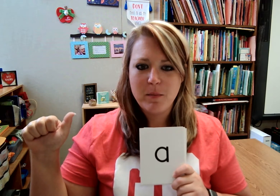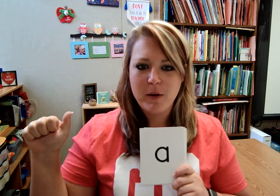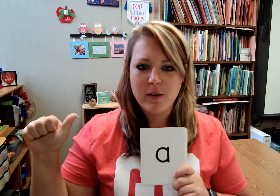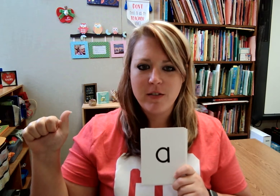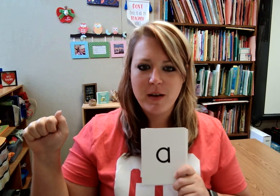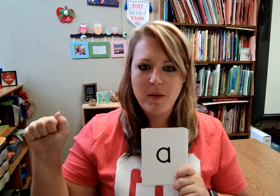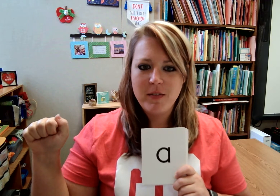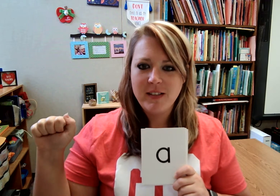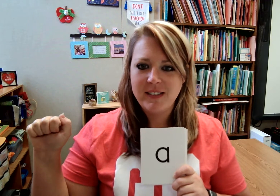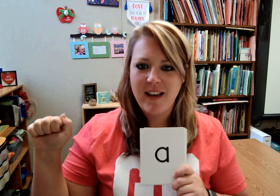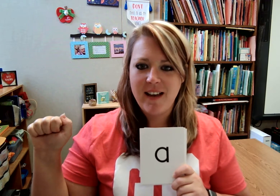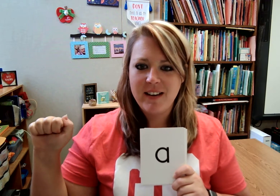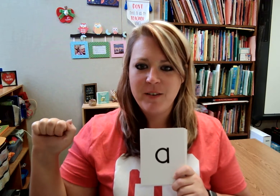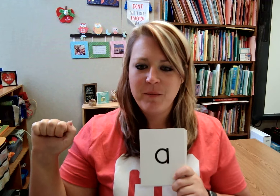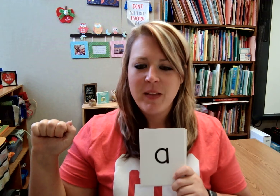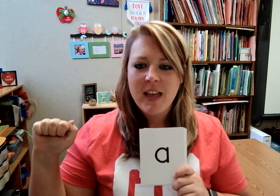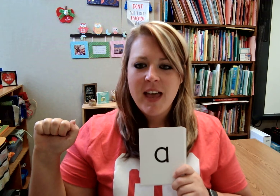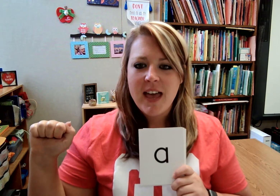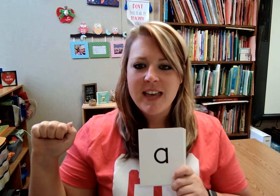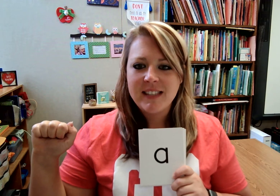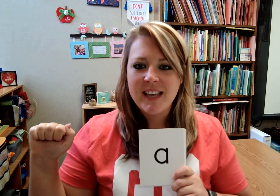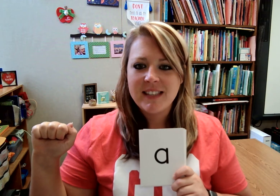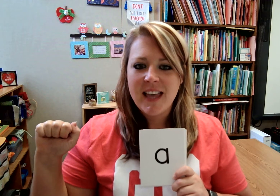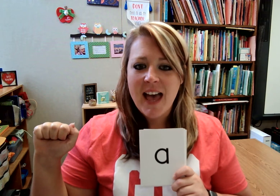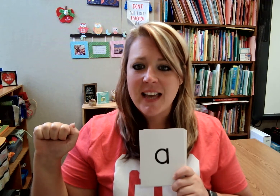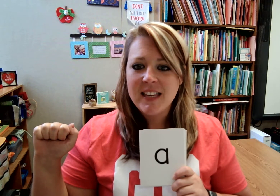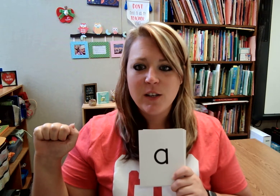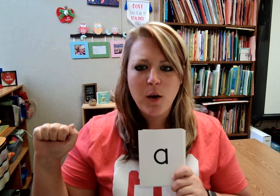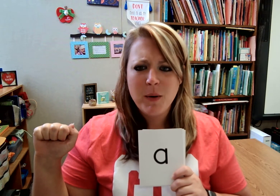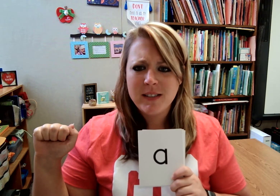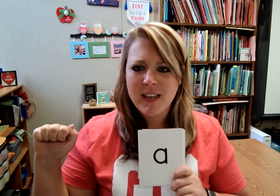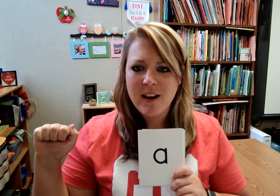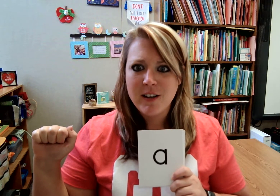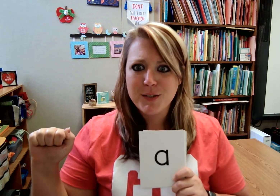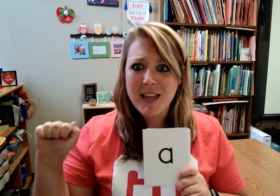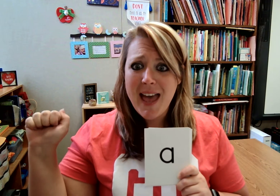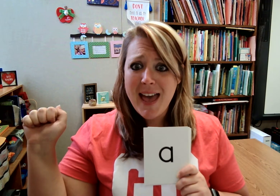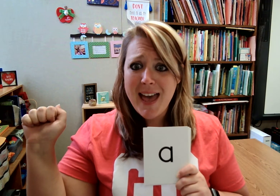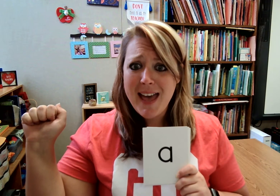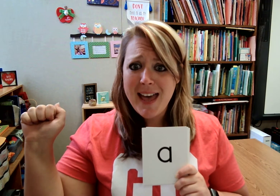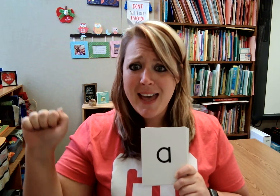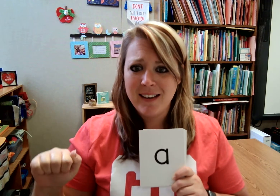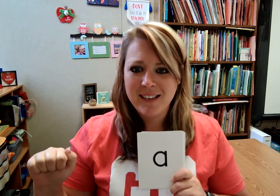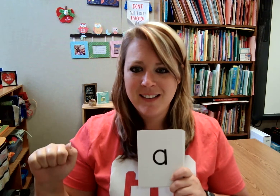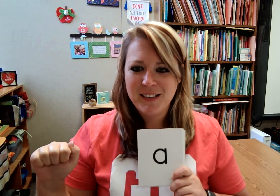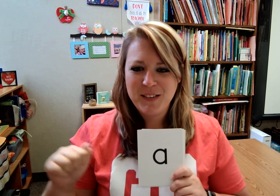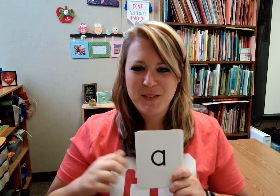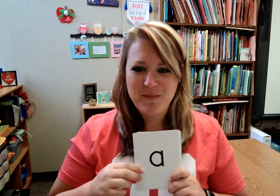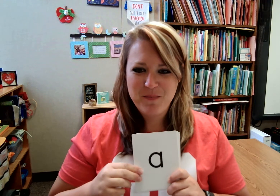put your thumb on the side. A says ah. He's always scared. He goes ah.